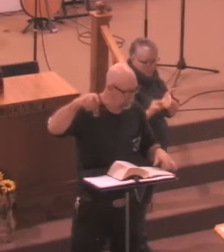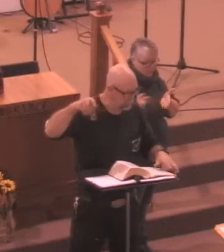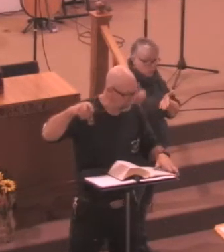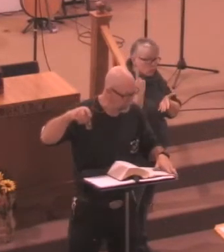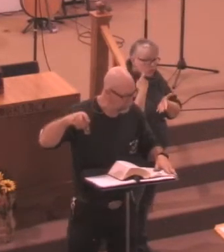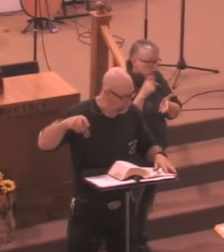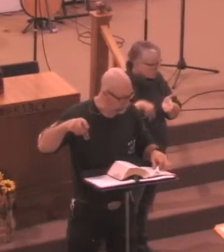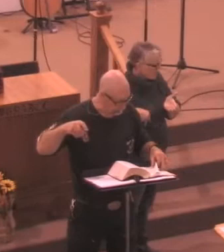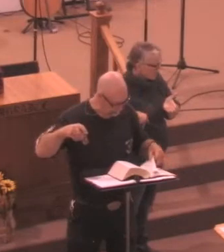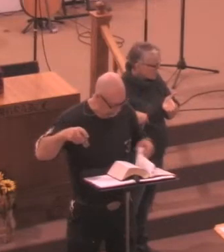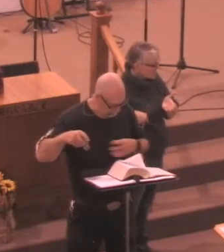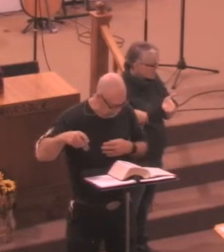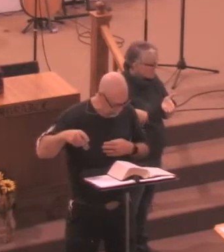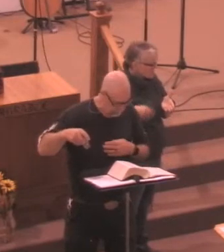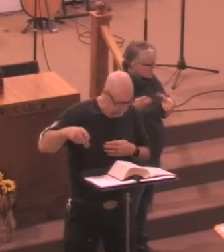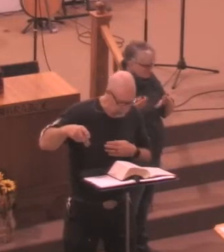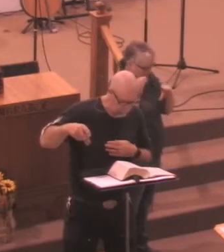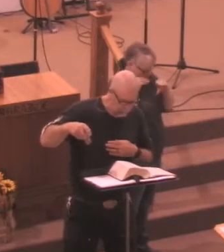The